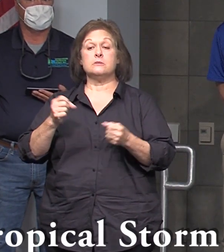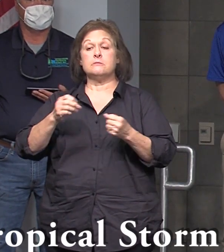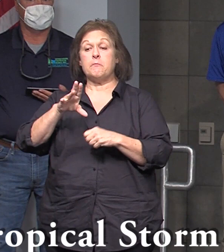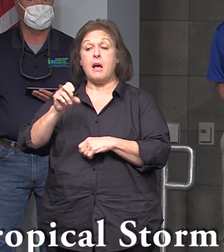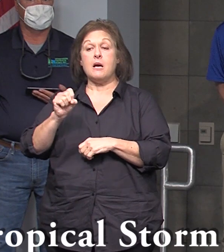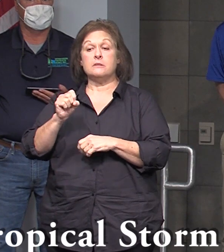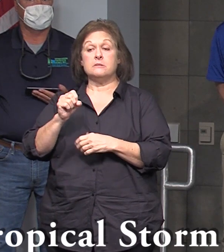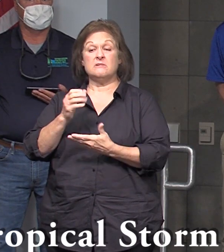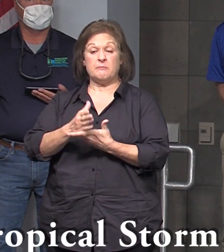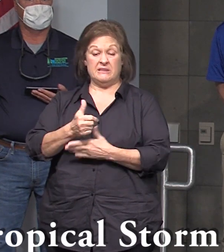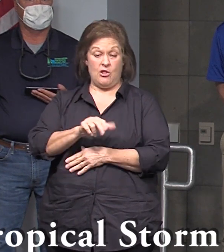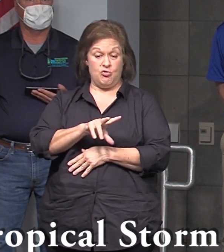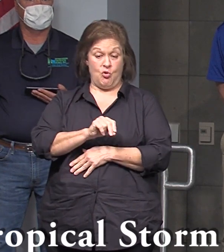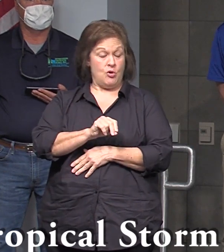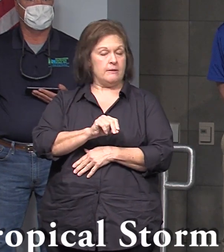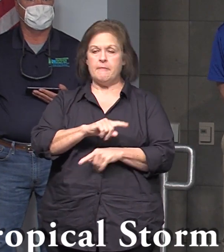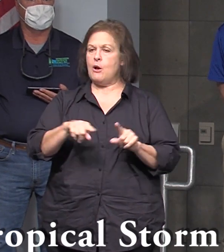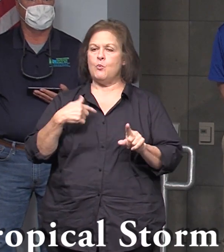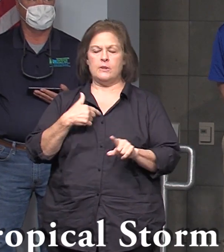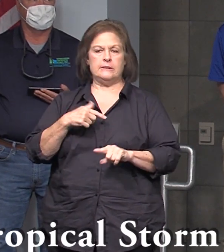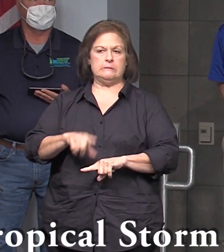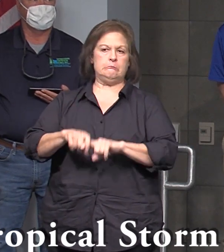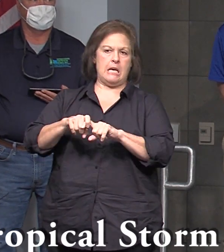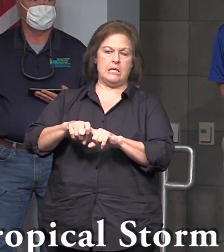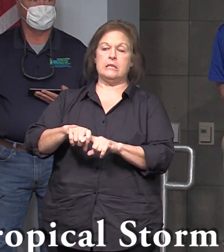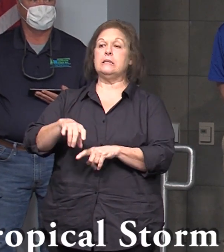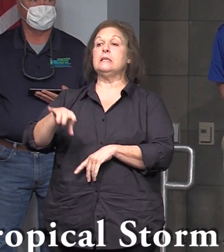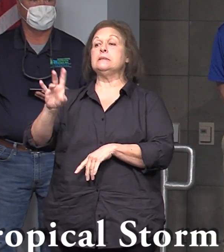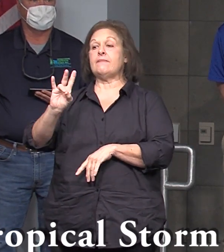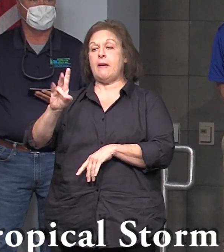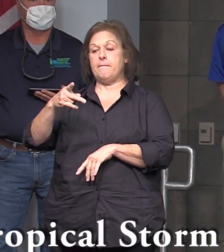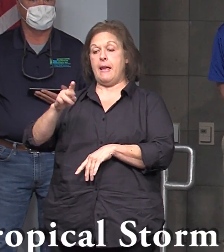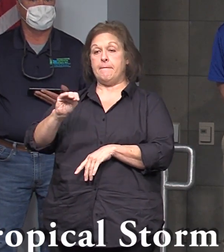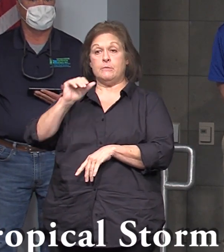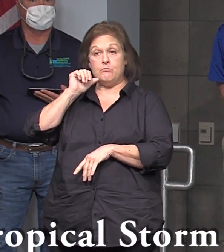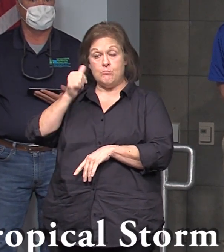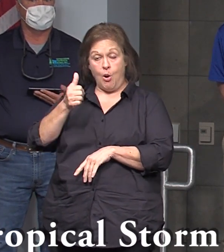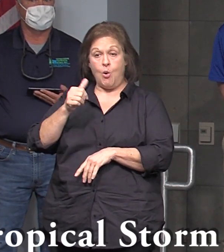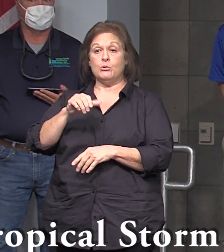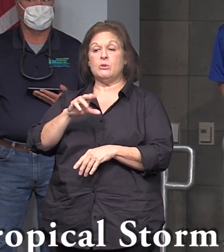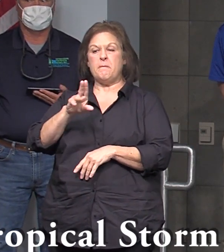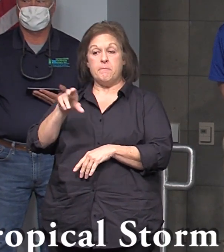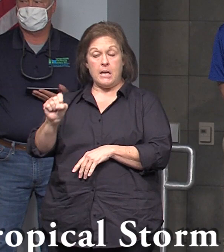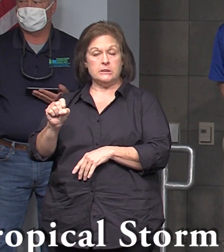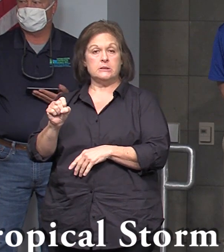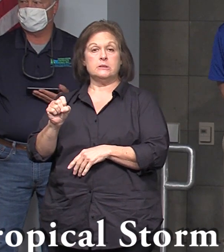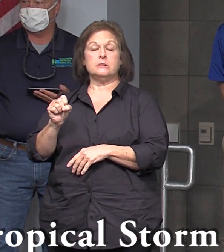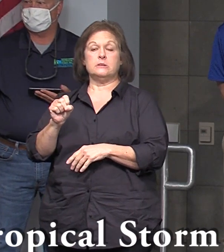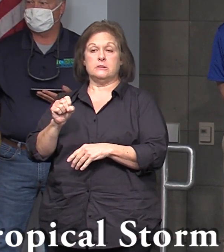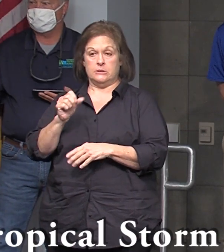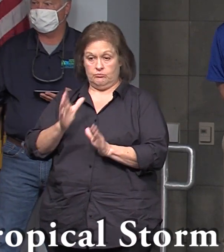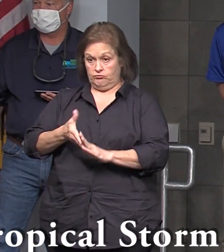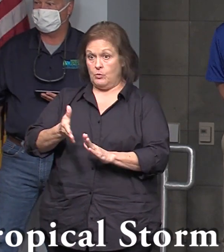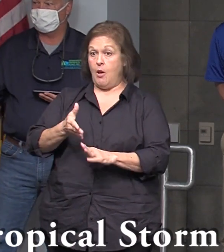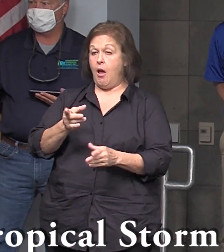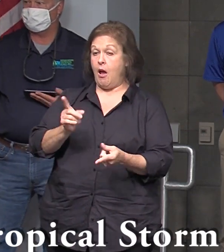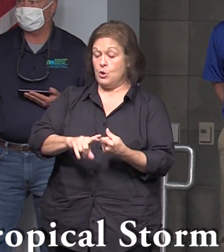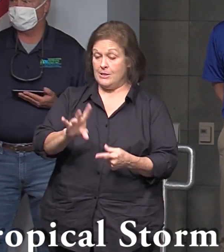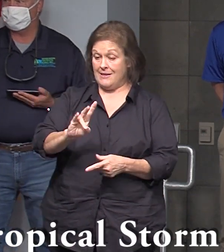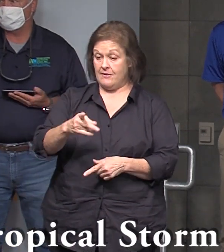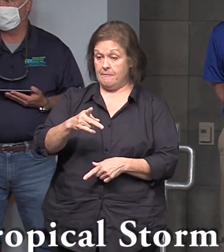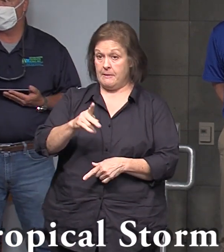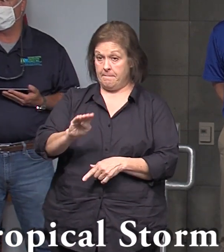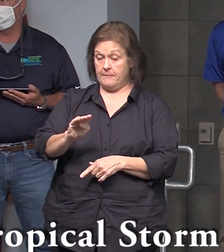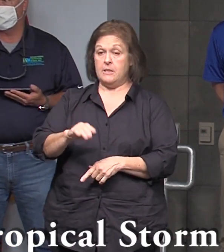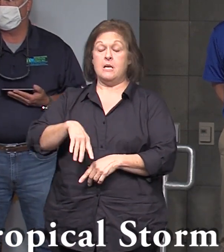at 10:30 at night. We're going to suspend that service. It'll end at 7 p.m. tomorrow. So transit will run until 7 p.m. Garbage